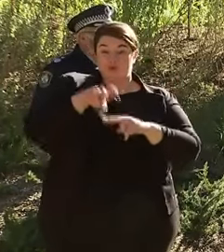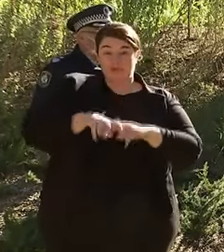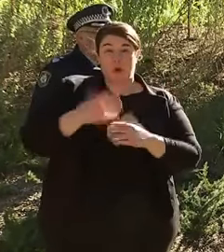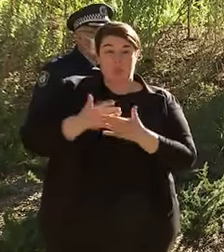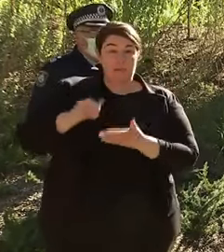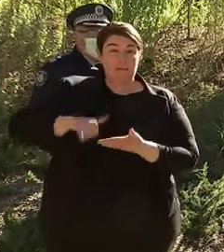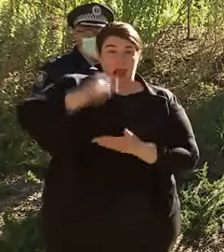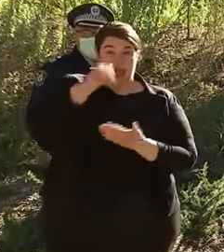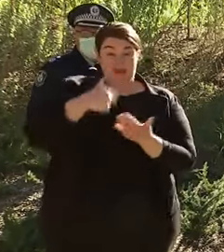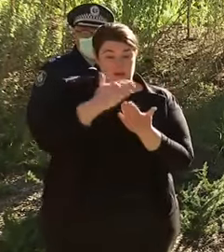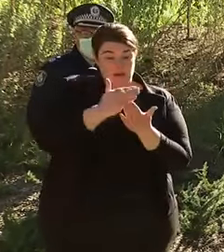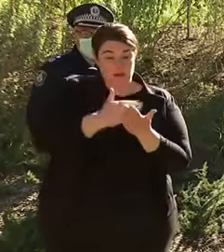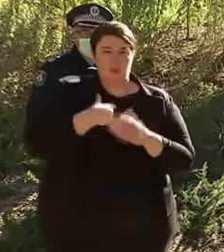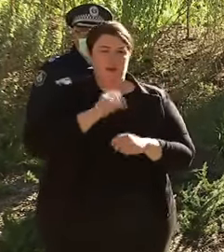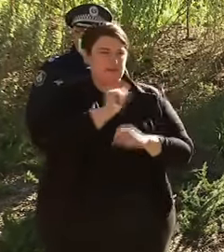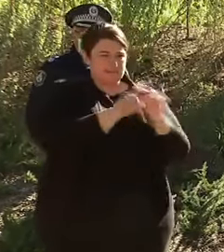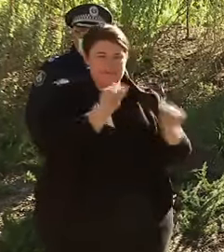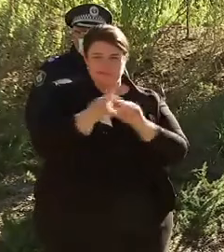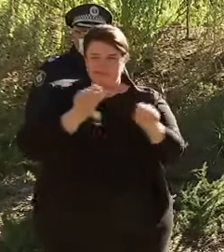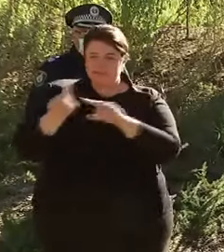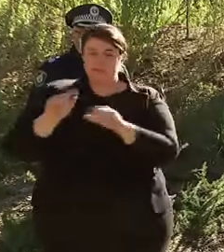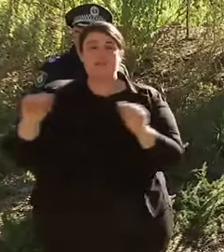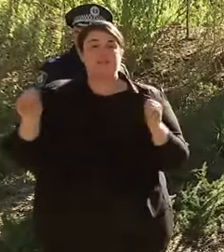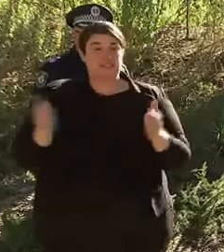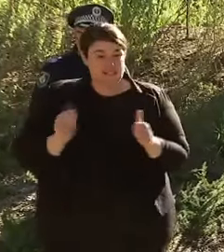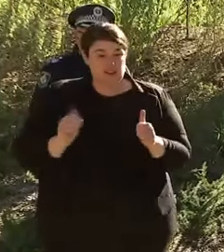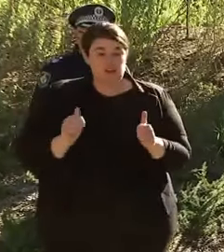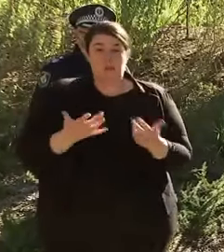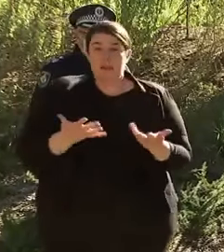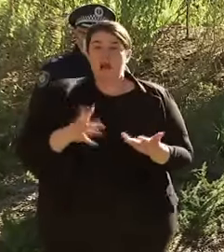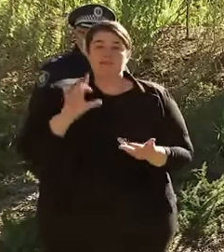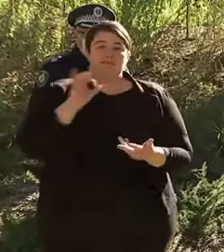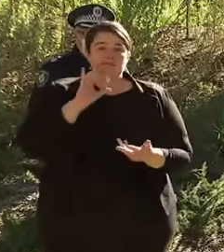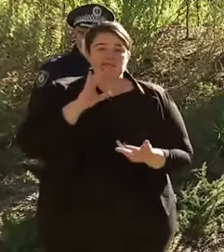had been on those flights, but in case there were any